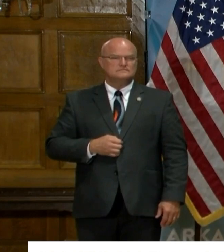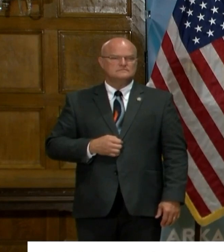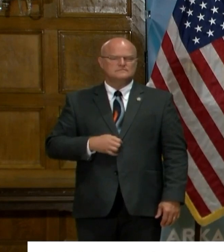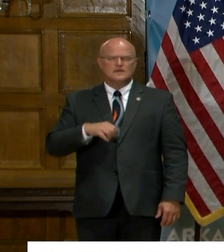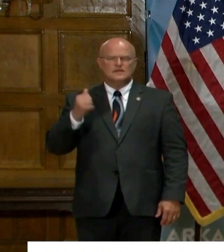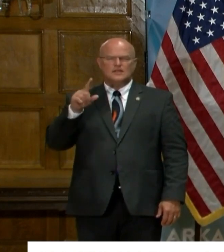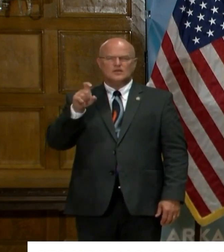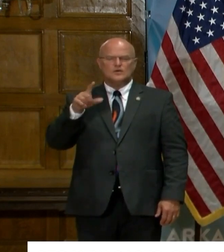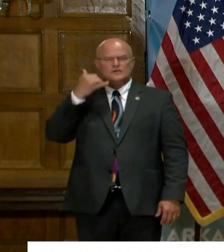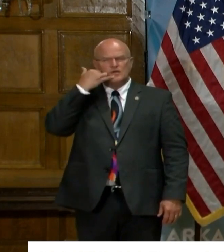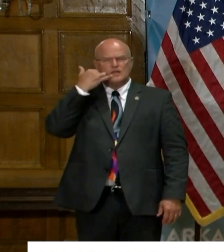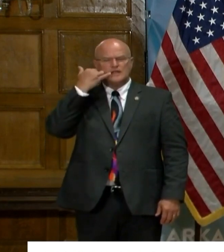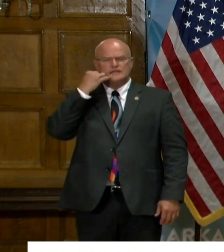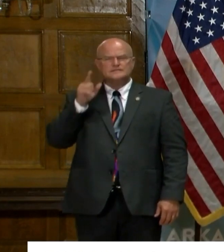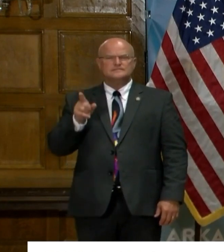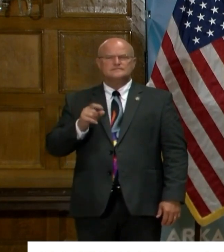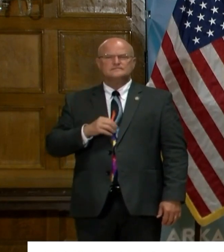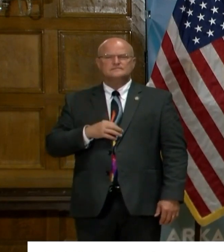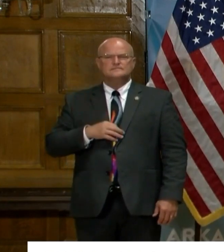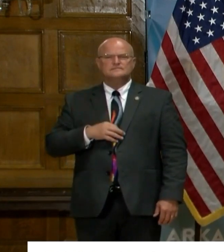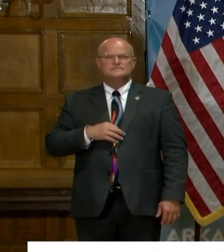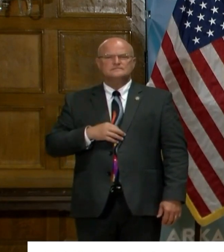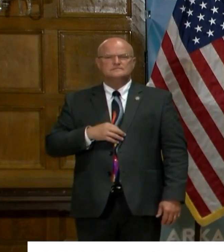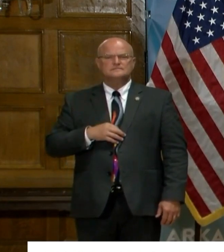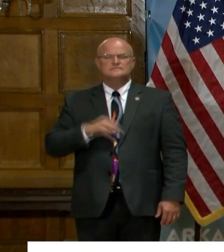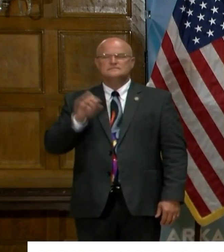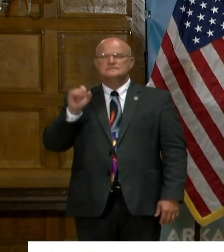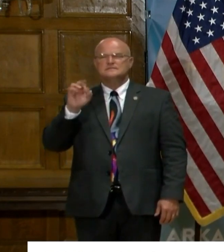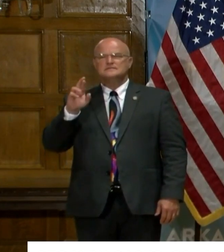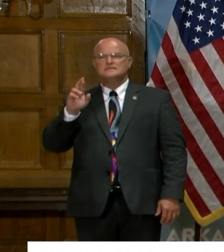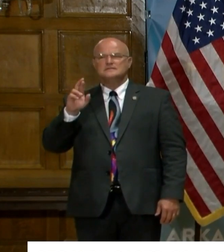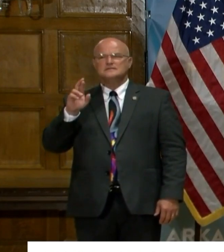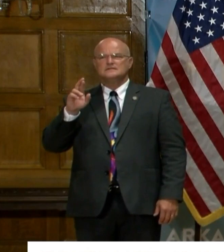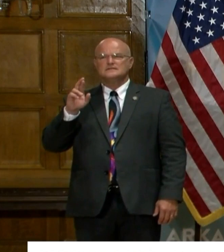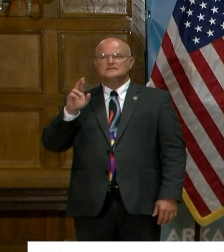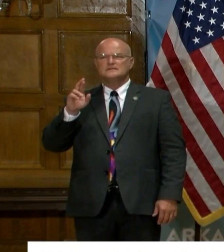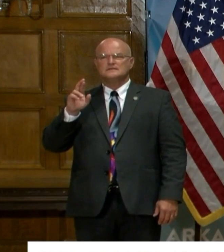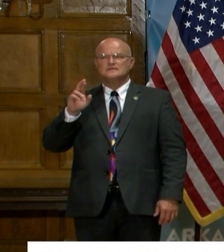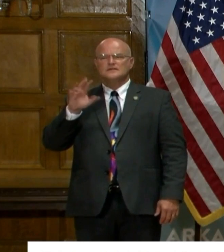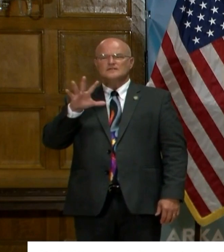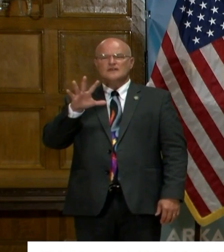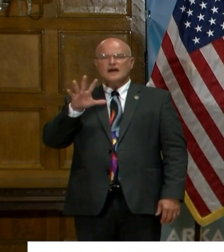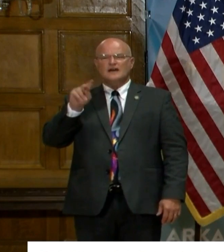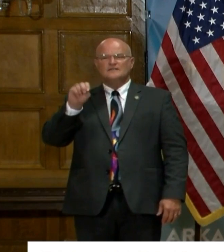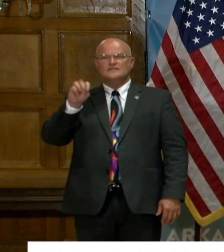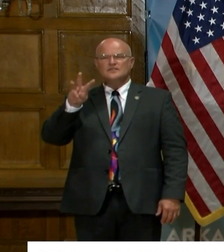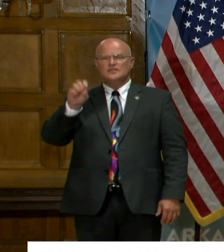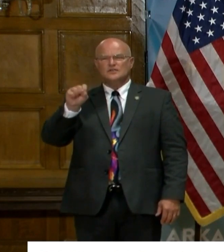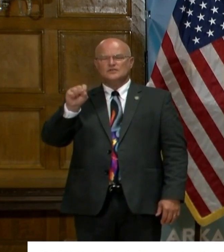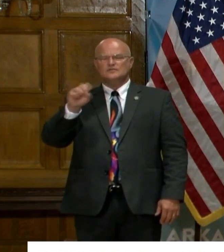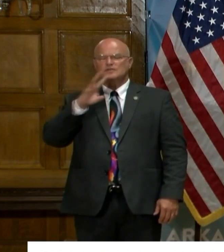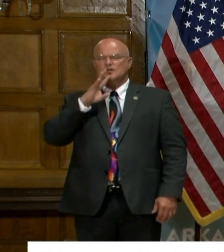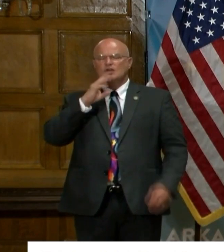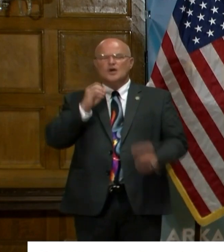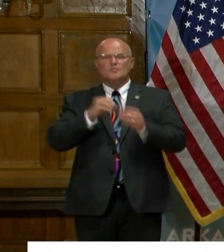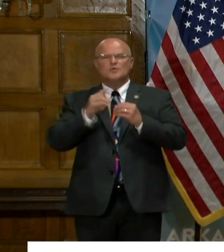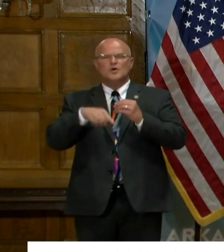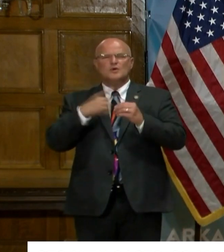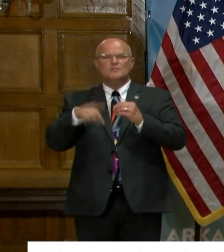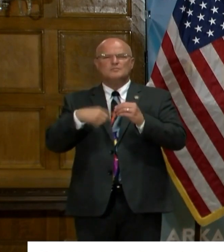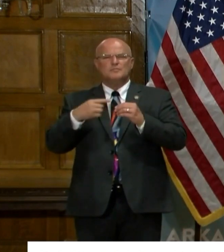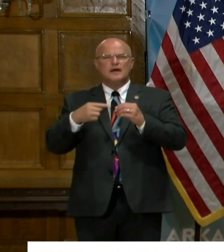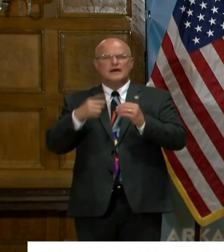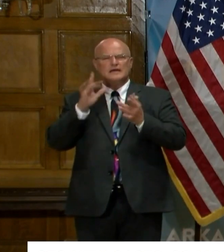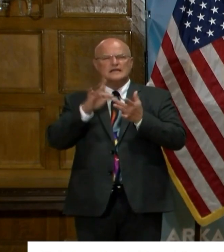Was there another question remotely? Yes, sir. This is Bailey Devane with 5 News. We're talking a little more about